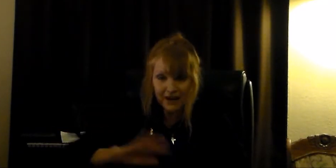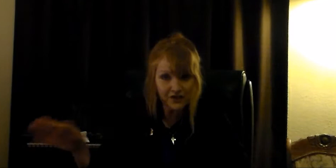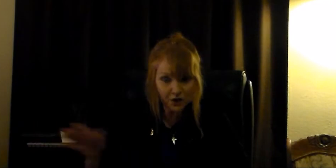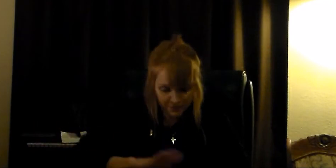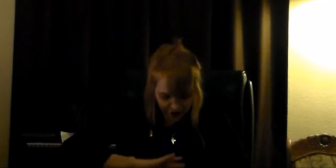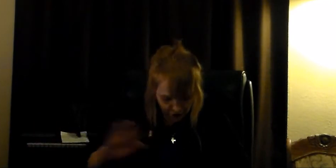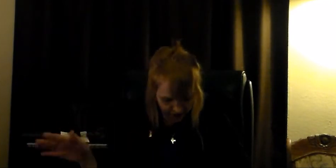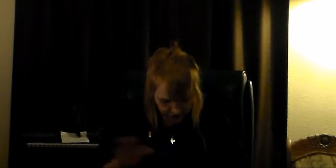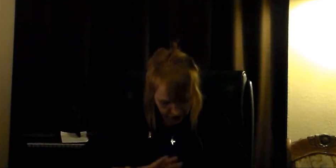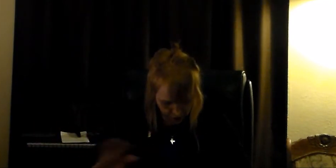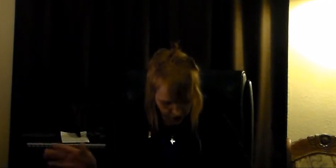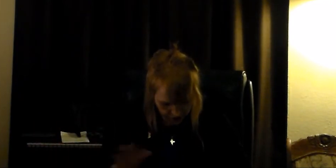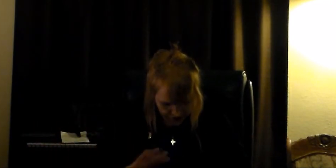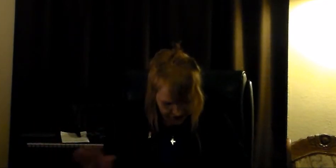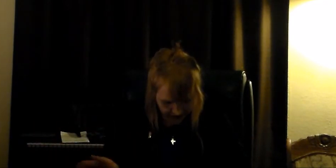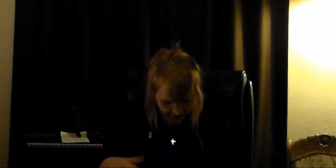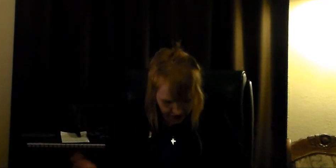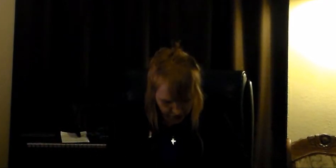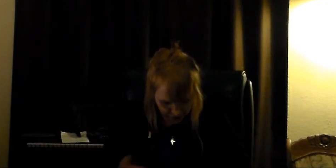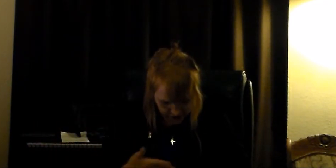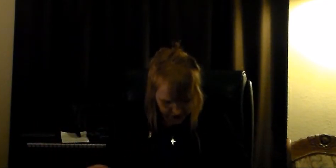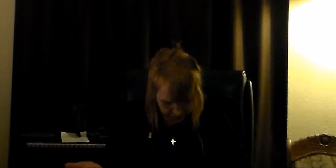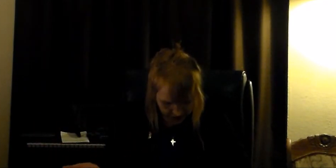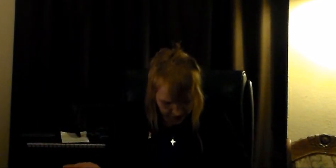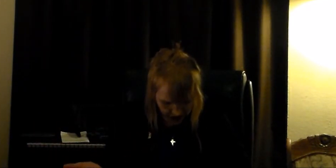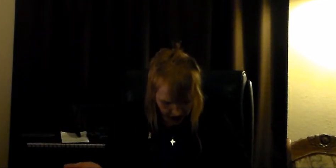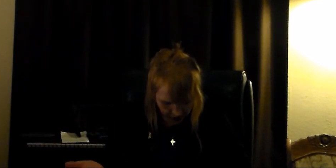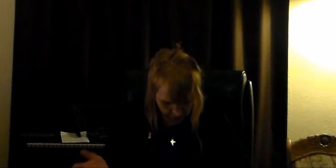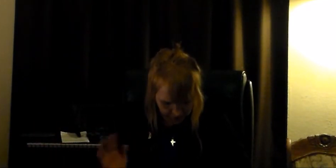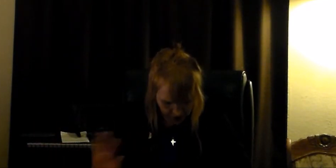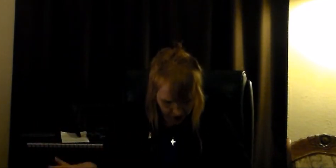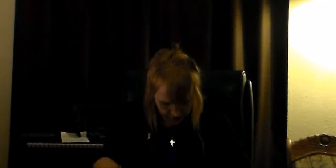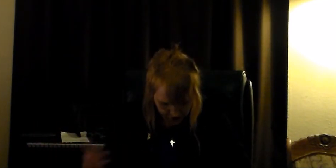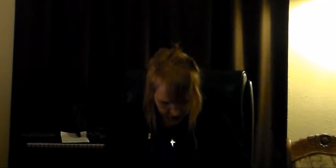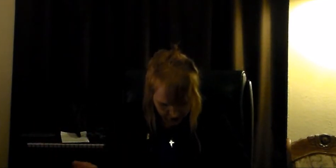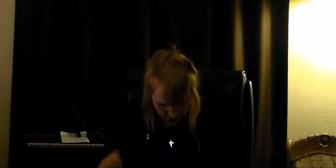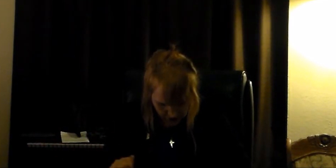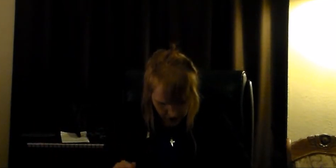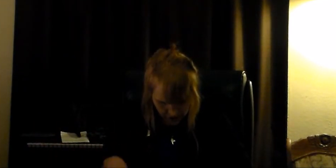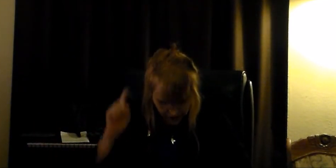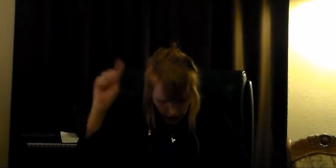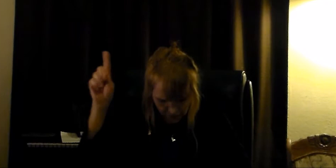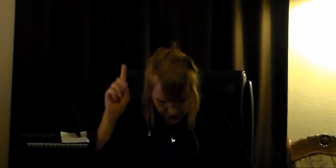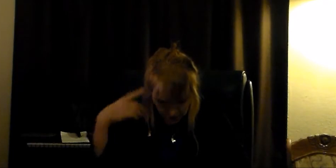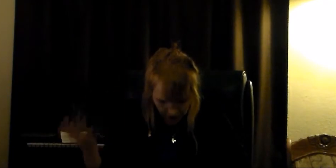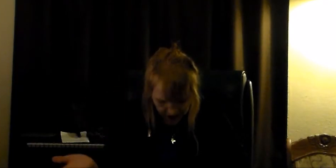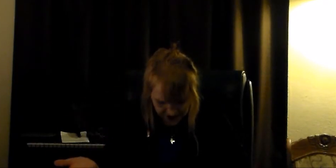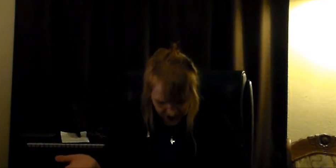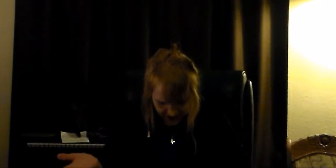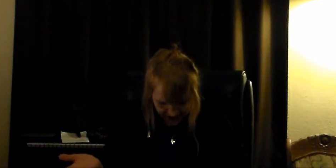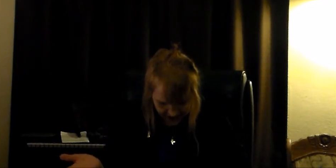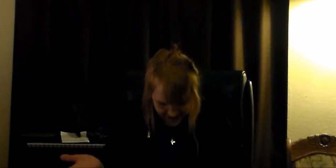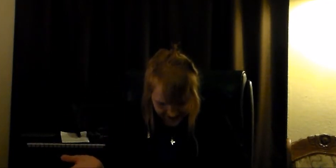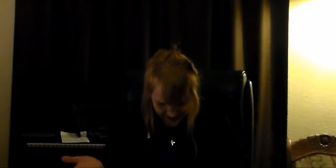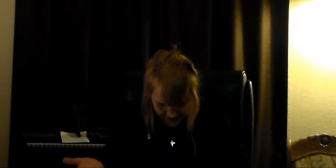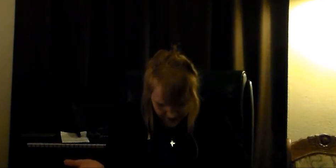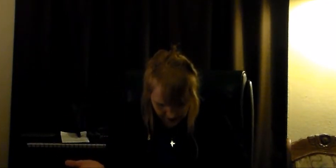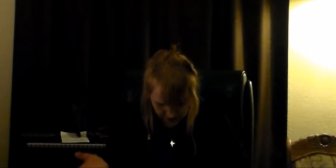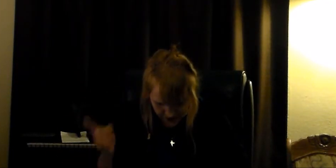There's going to be a new heaven and new earth. This heaven and earth will disappear, die, will burn forever. The home of the righteous, which is